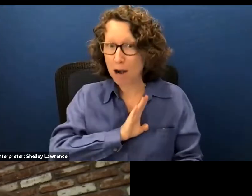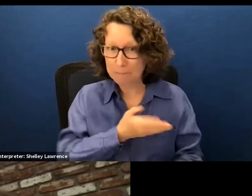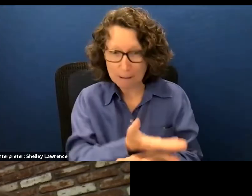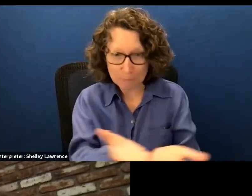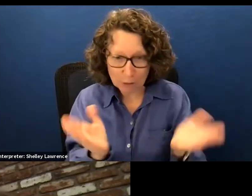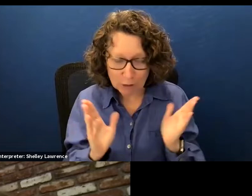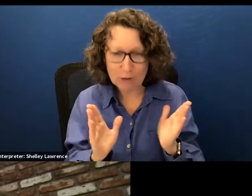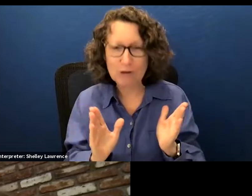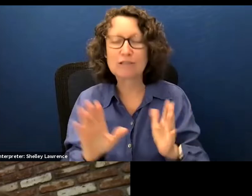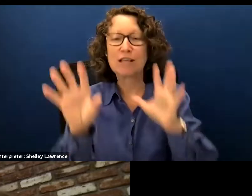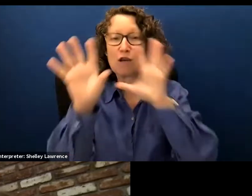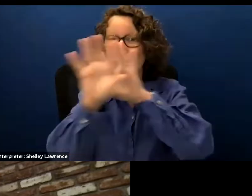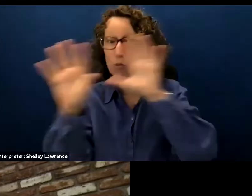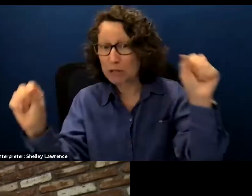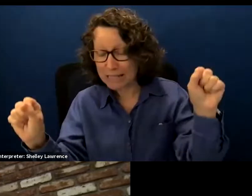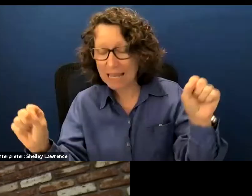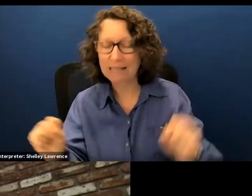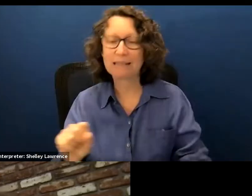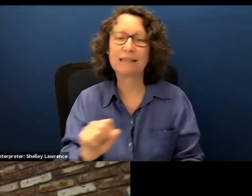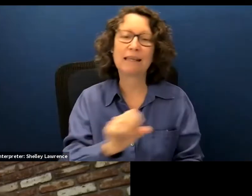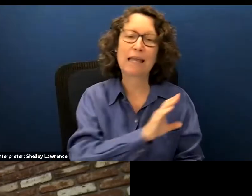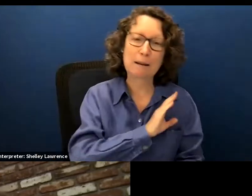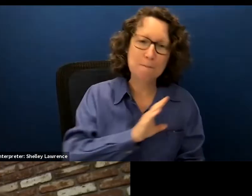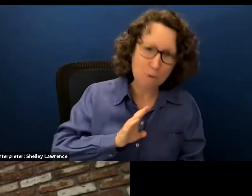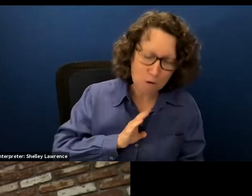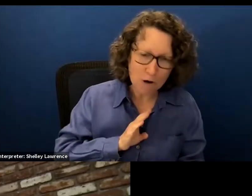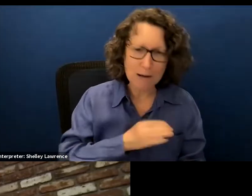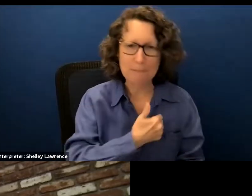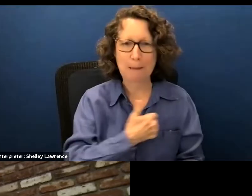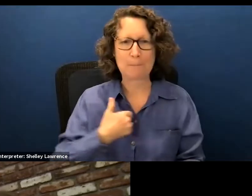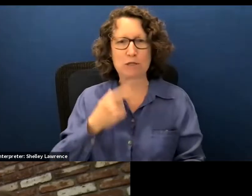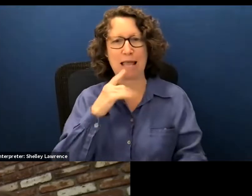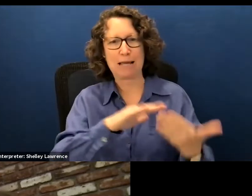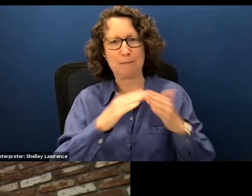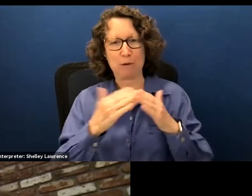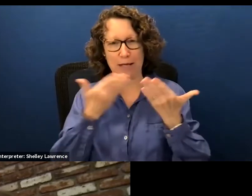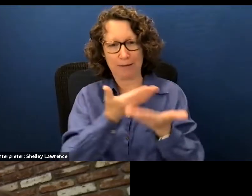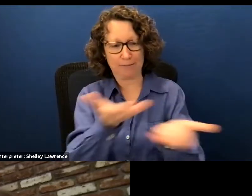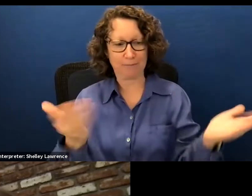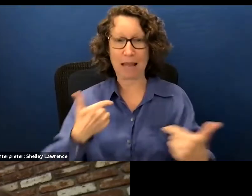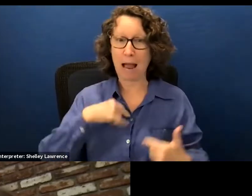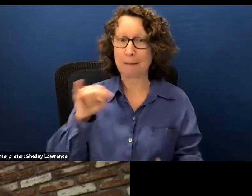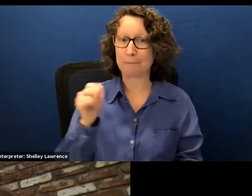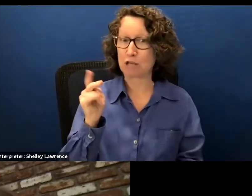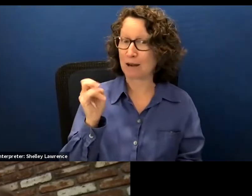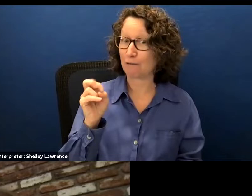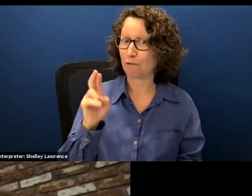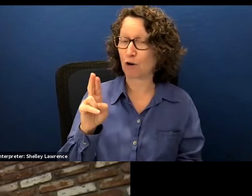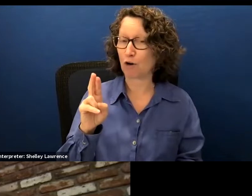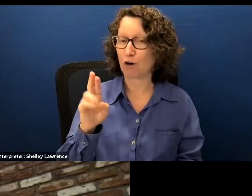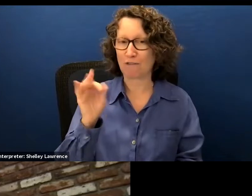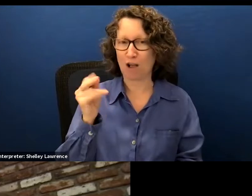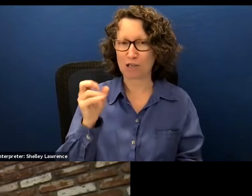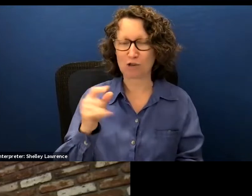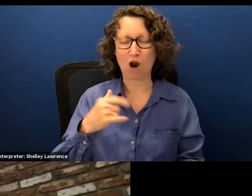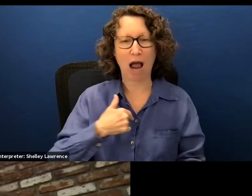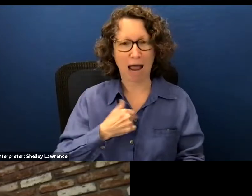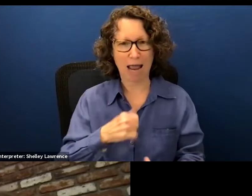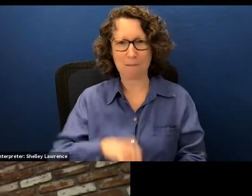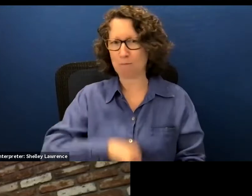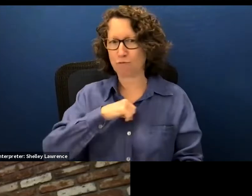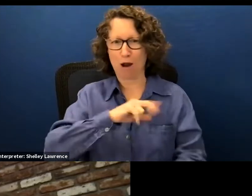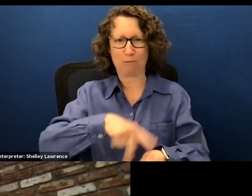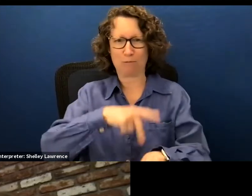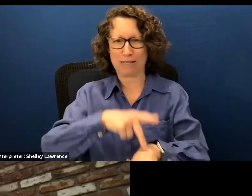Superintendent Maldonado, cabinet members, and members of the community. I'm Jennifer Foster, the proud principal at La Colina Junior High